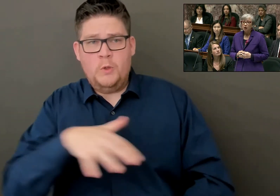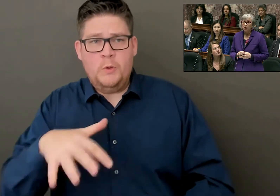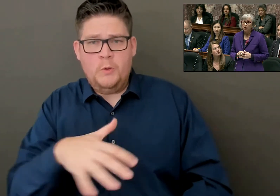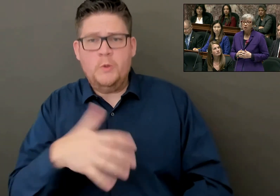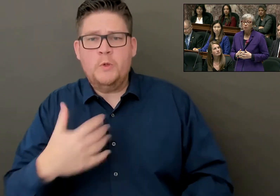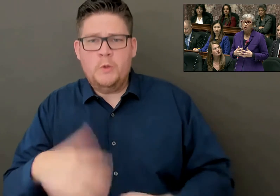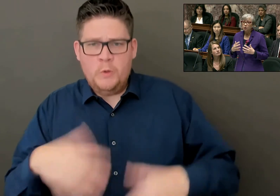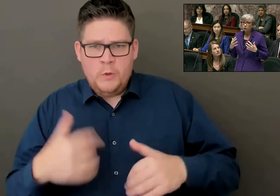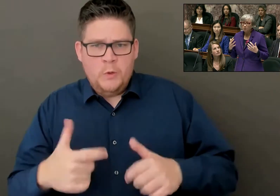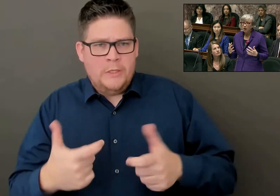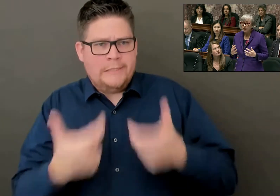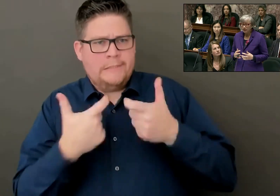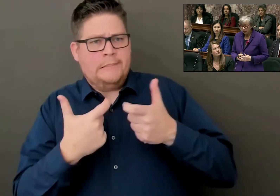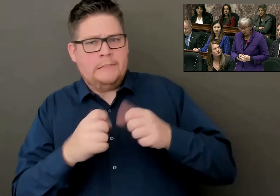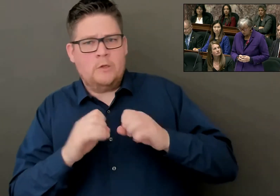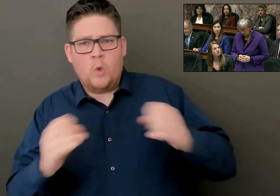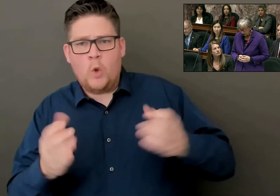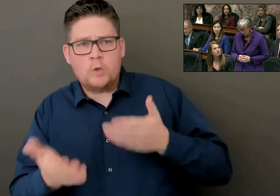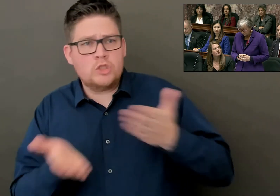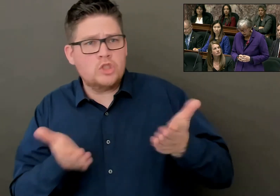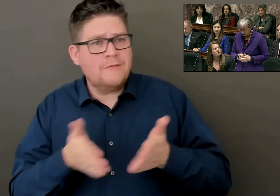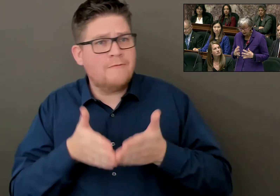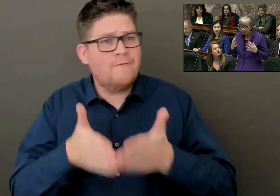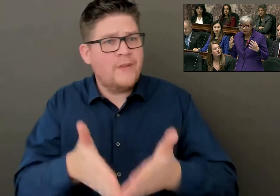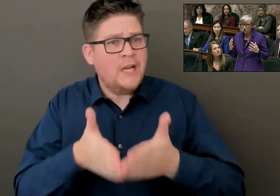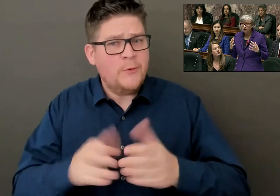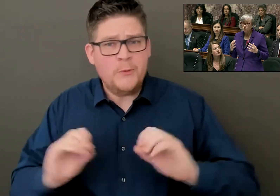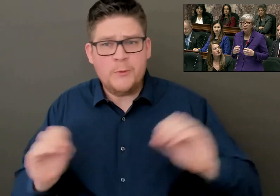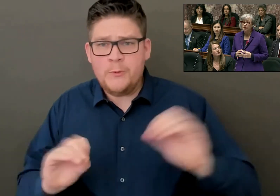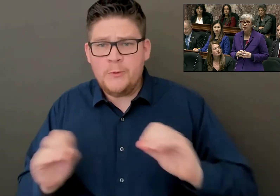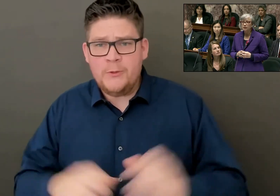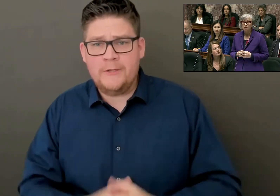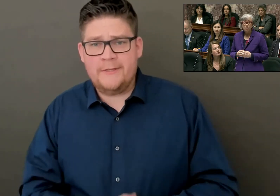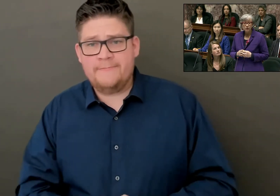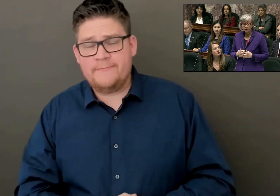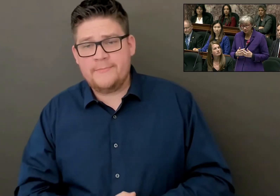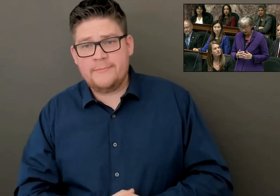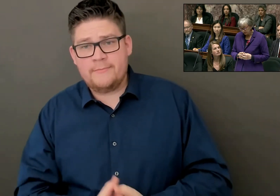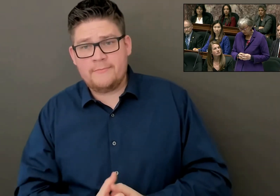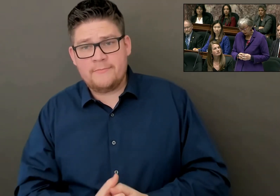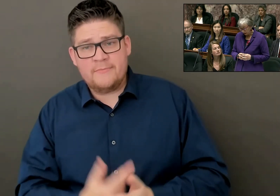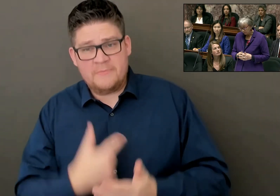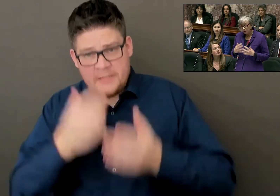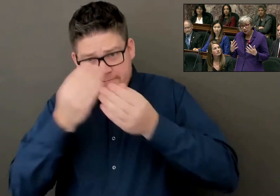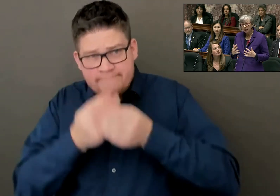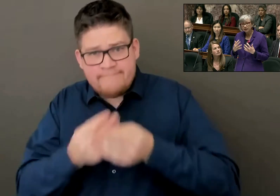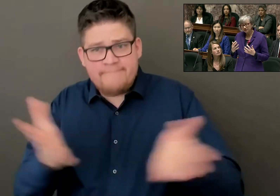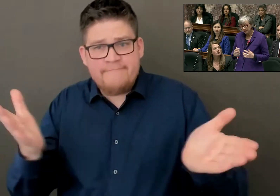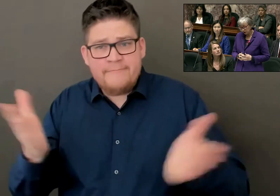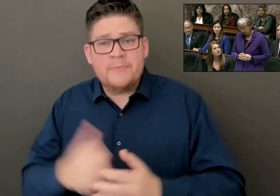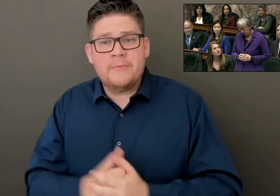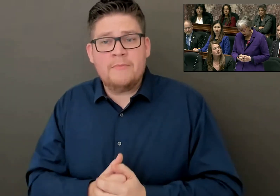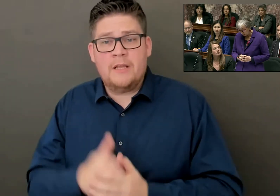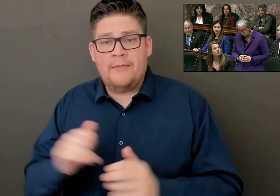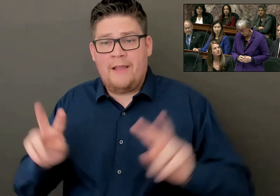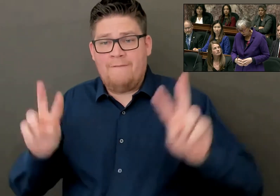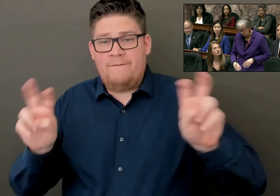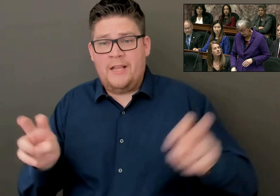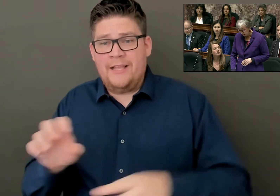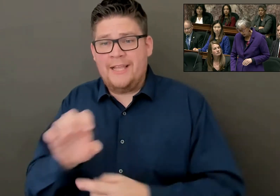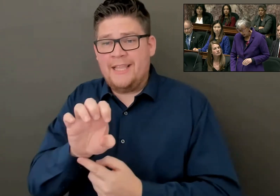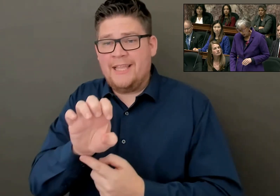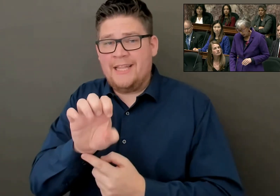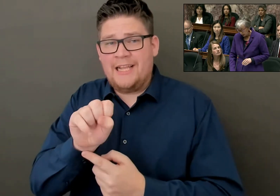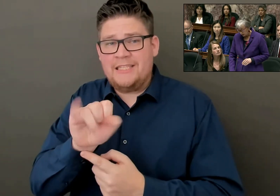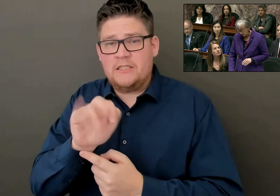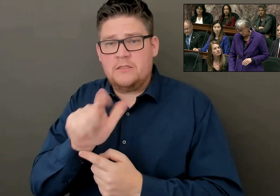just remind the House that the phrase essential service has very specific meaning and definition under the